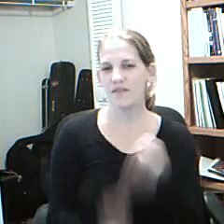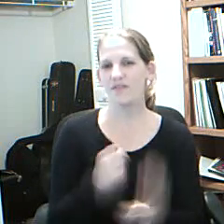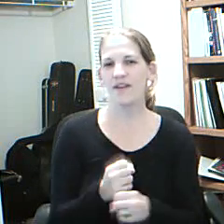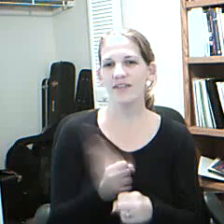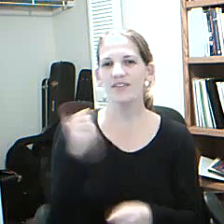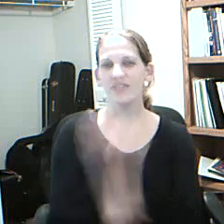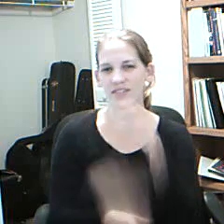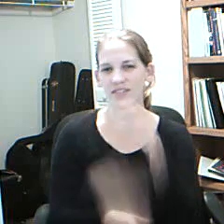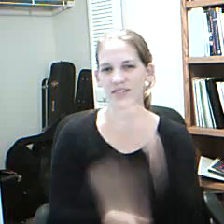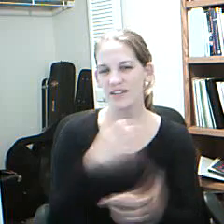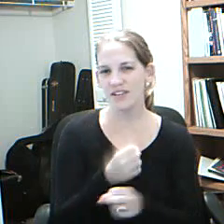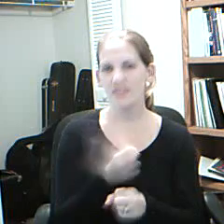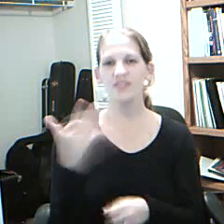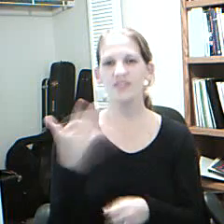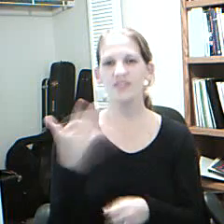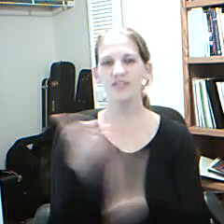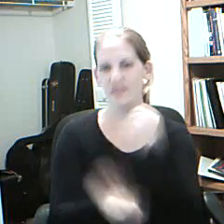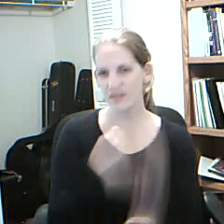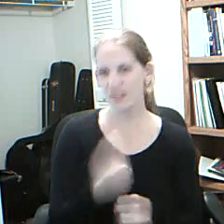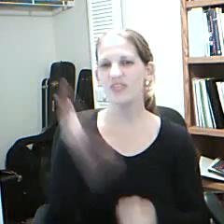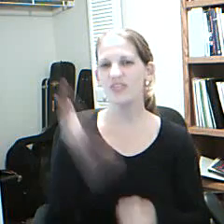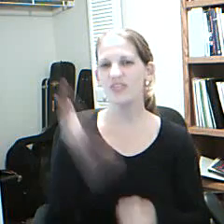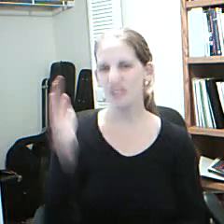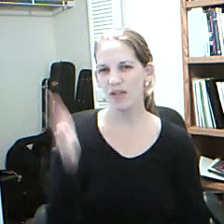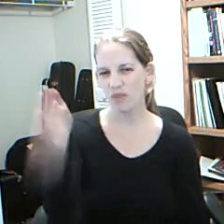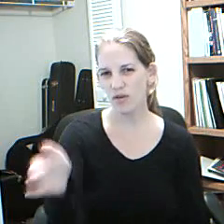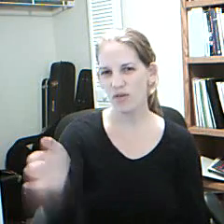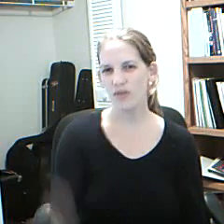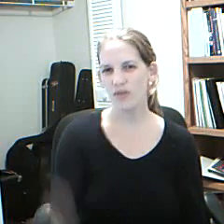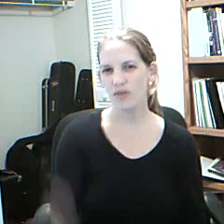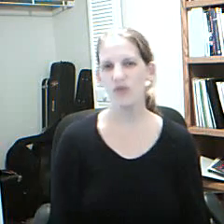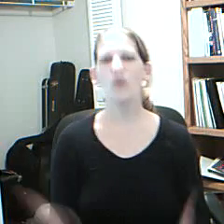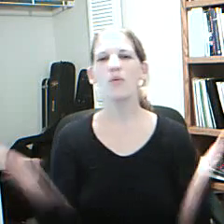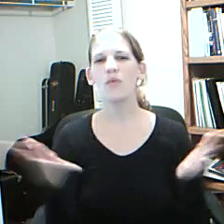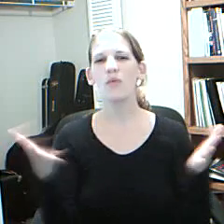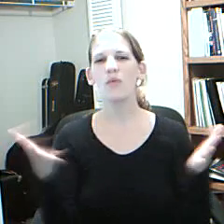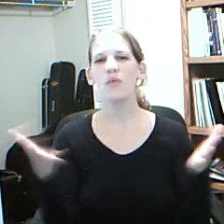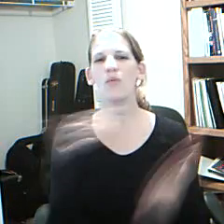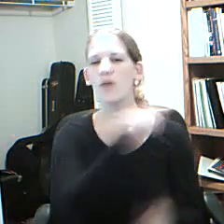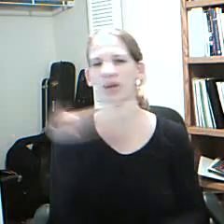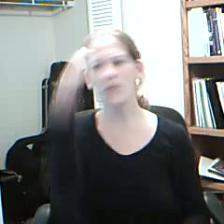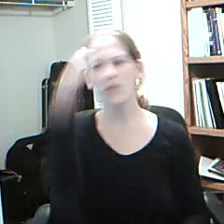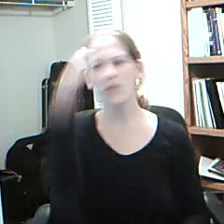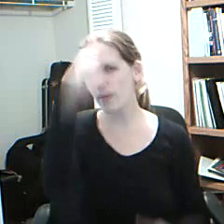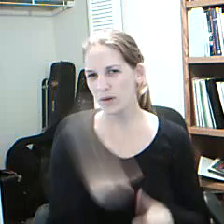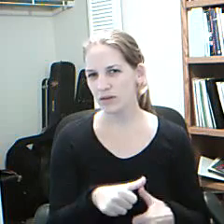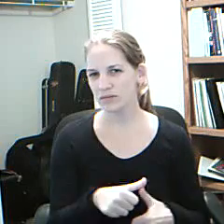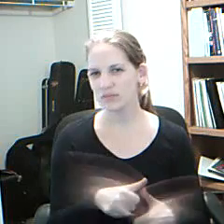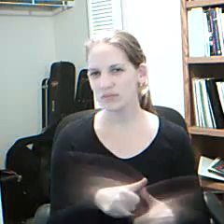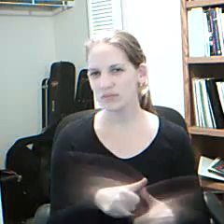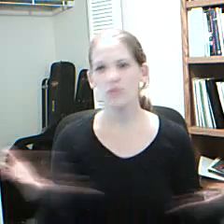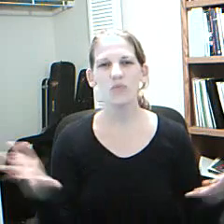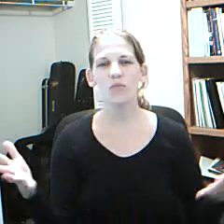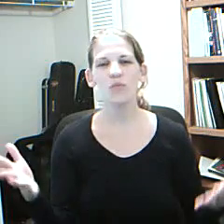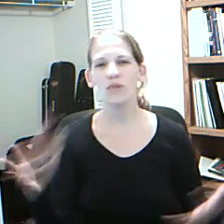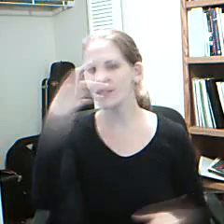big difference? Okay? When, you know, it's like Dr. Stephen Covey says in his book, 7 Habits of